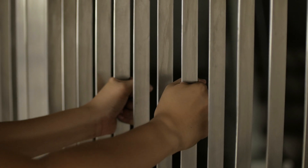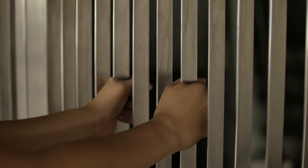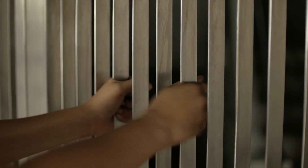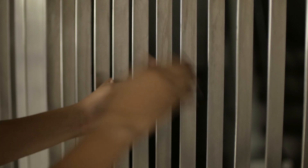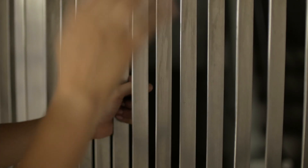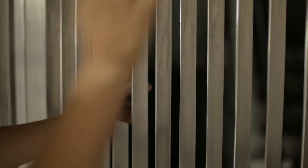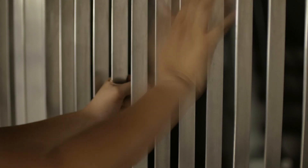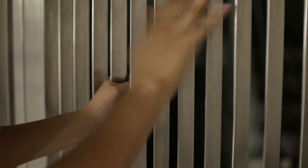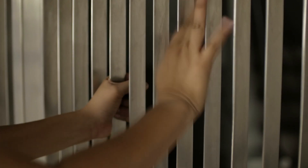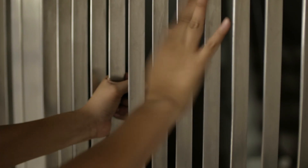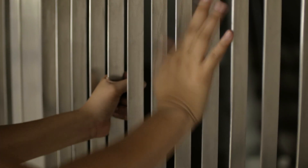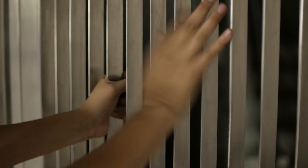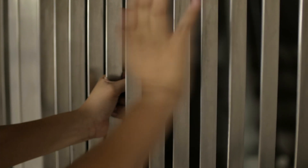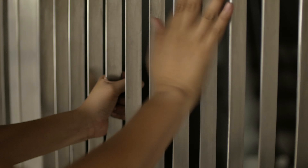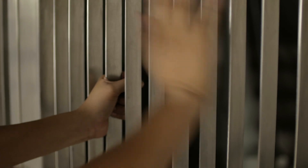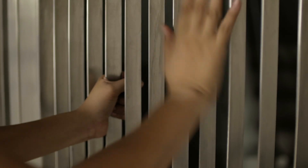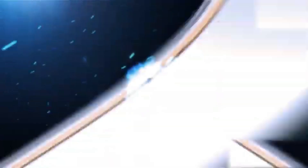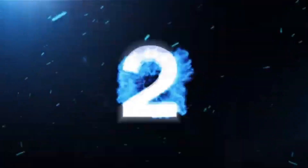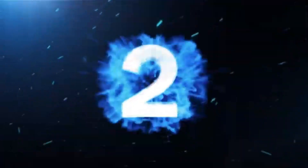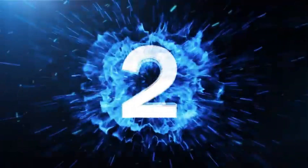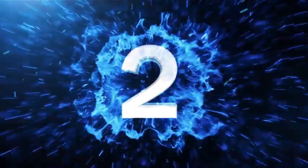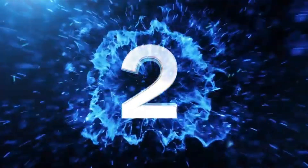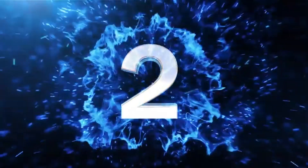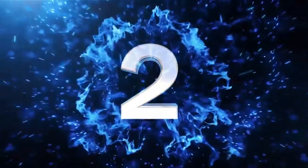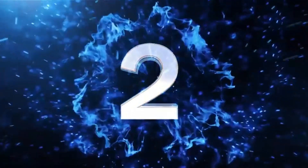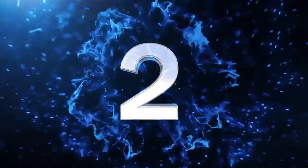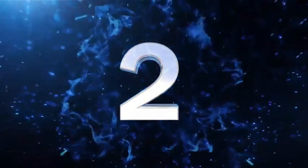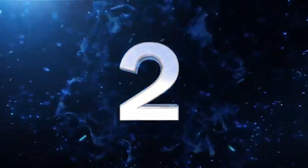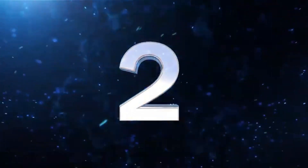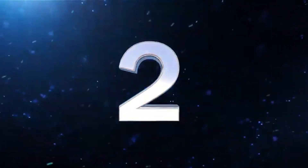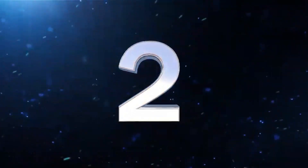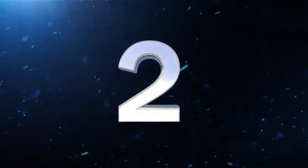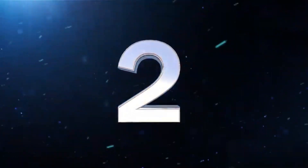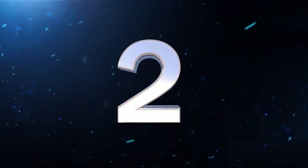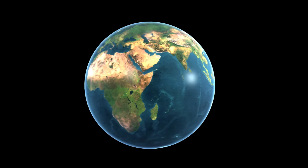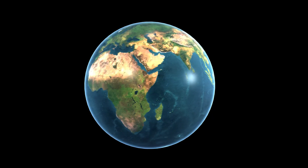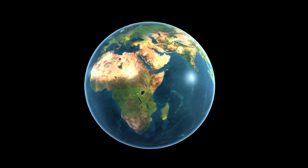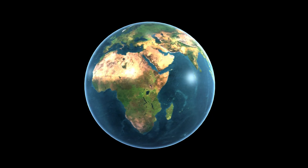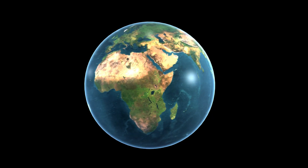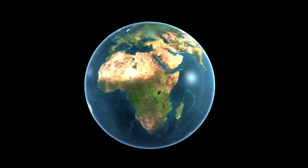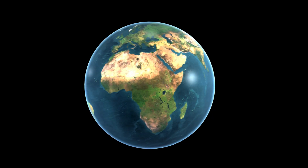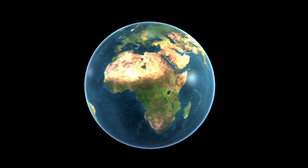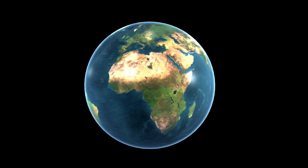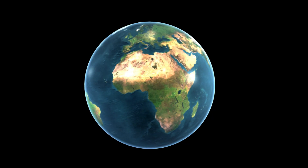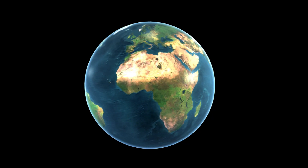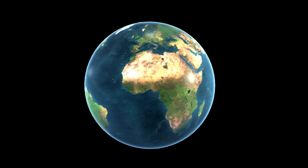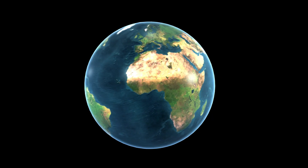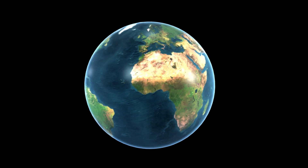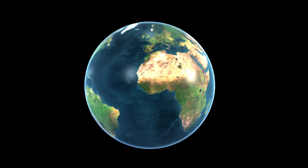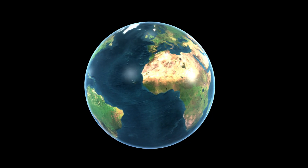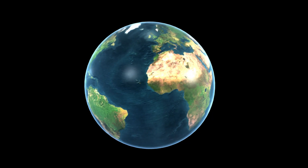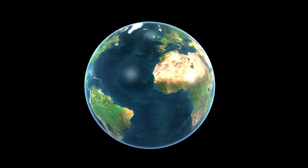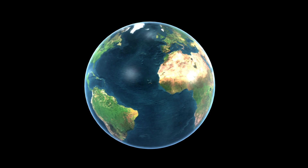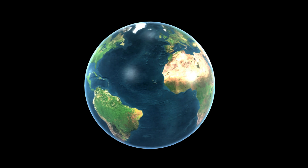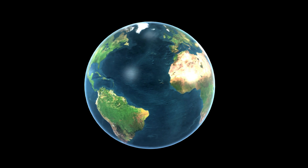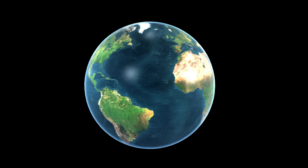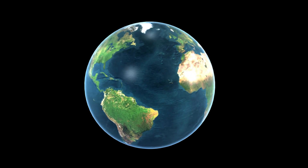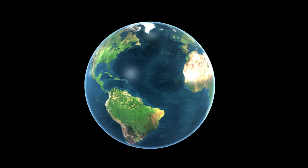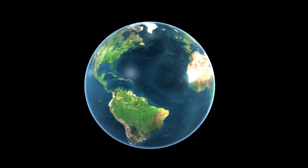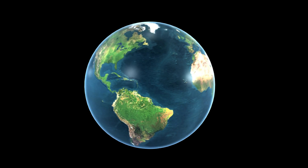downright bizarre. Weird thing number 2. ASL is a global thing. And while